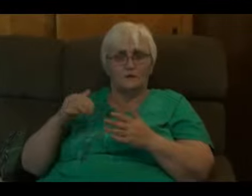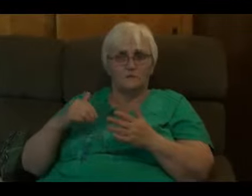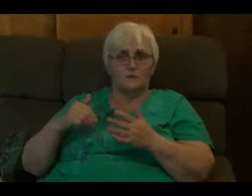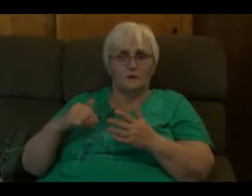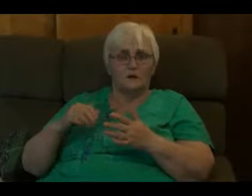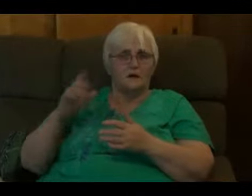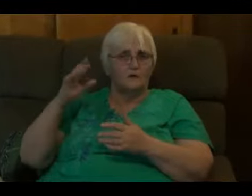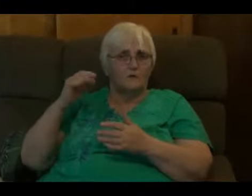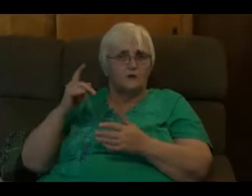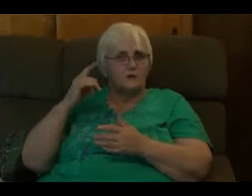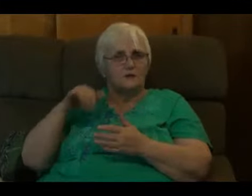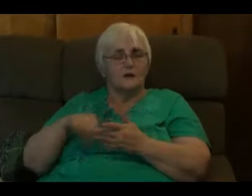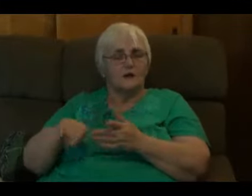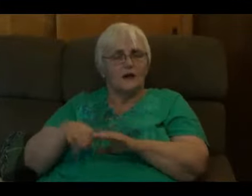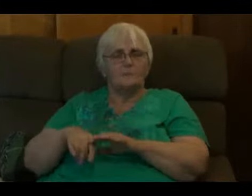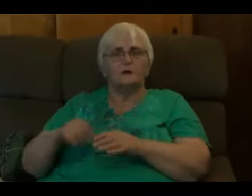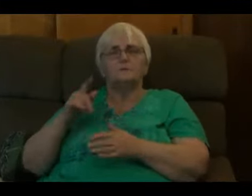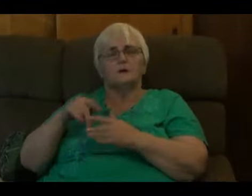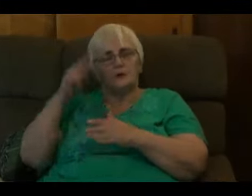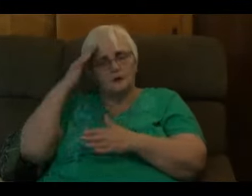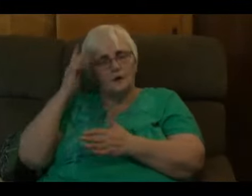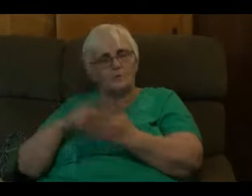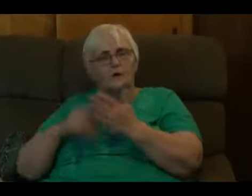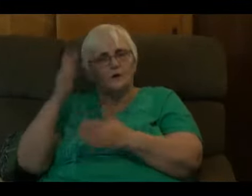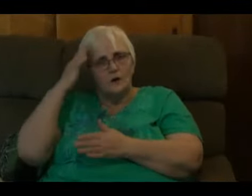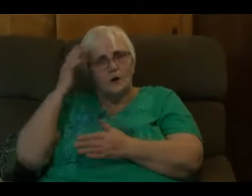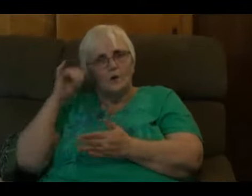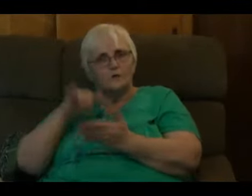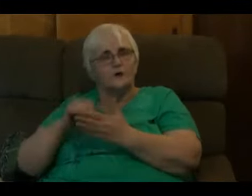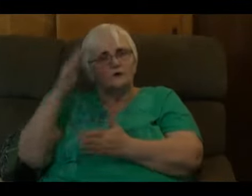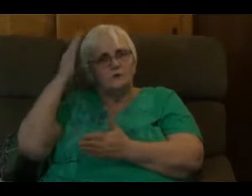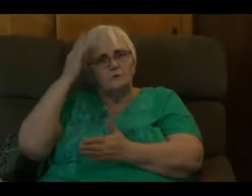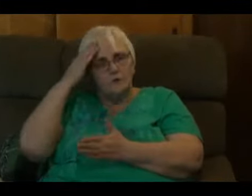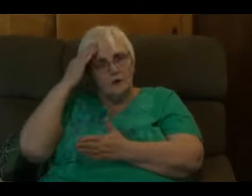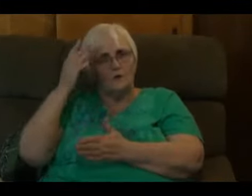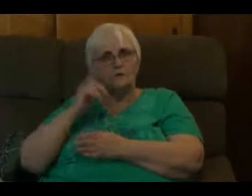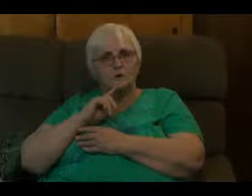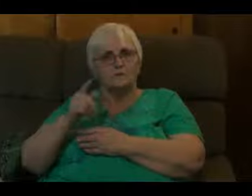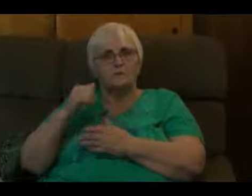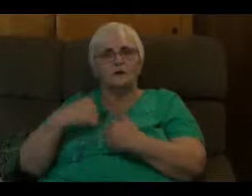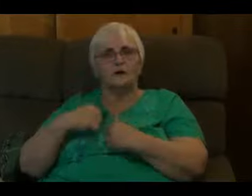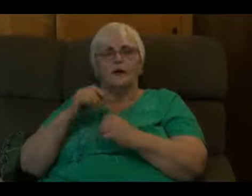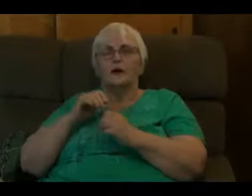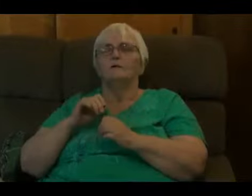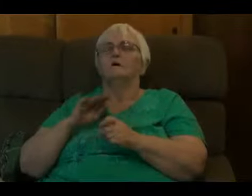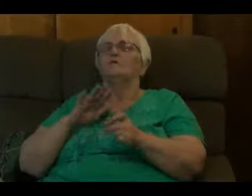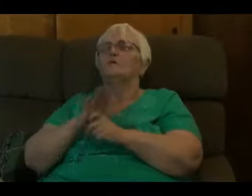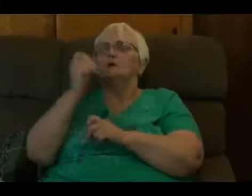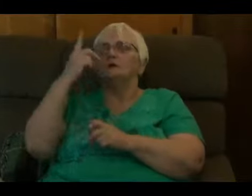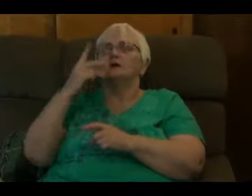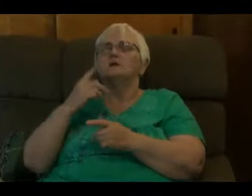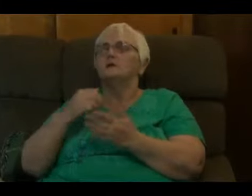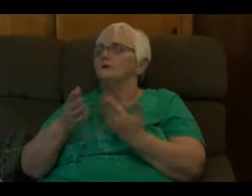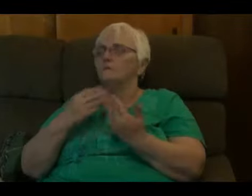I mean, that happens. But you know what? When you know that you know, you can have a clarity through whatever happens in your life.